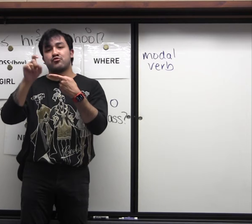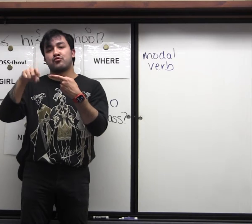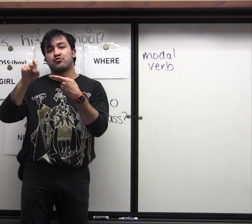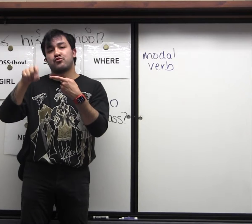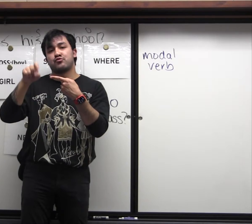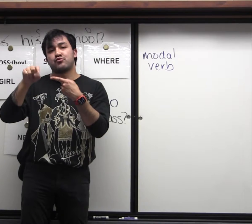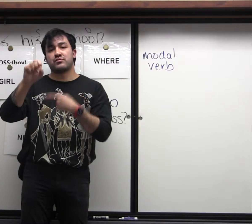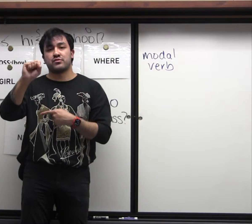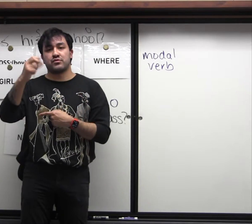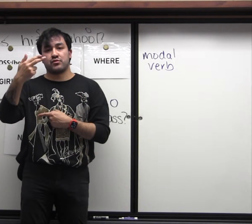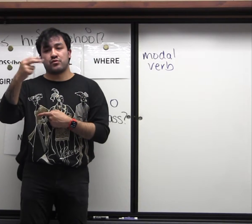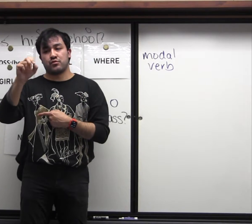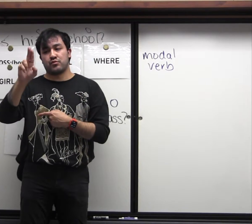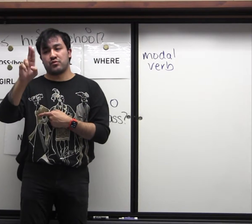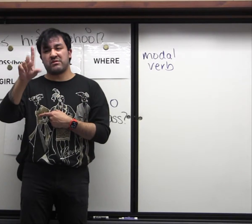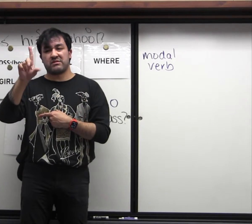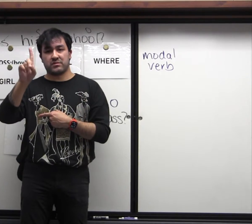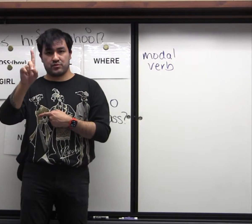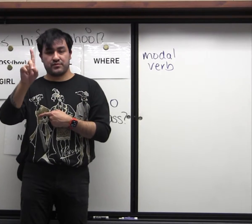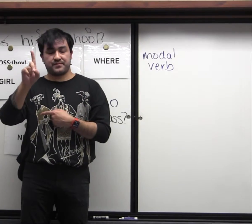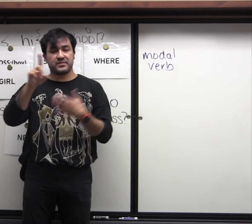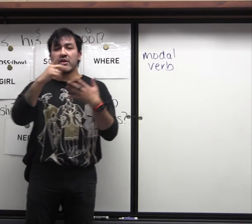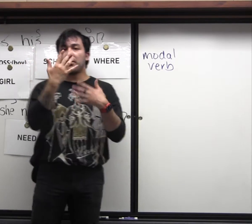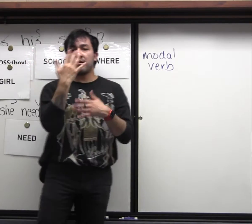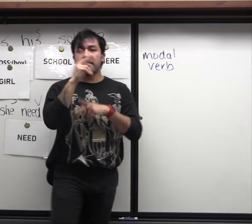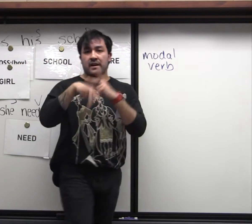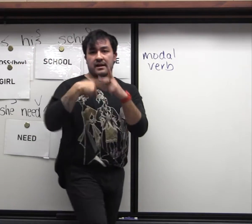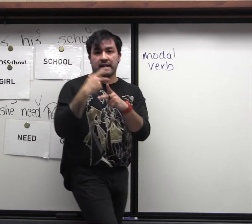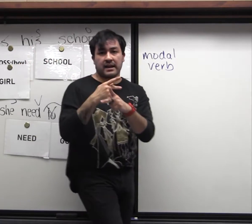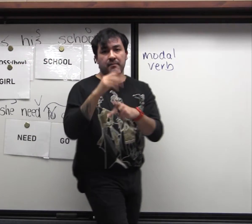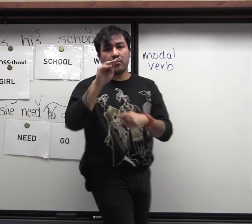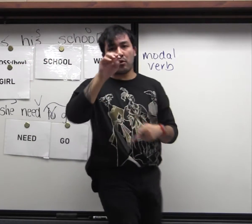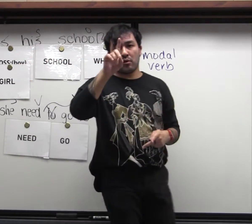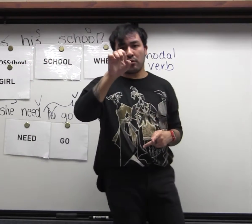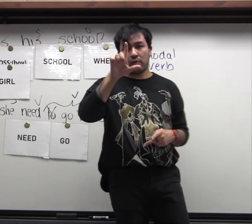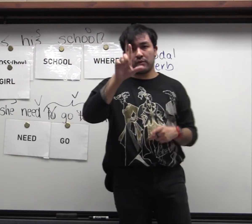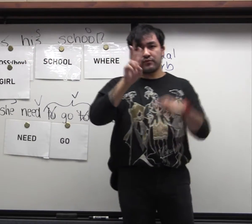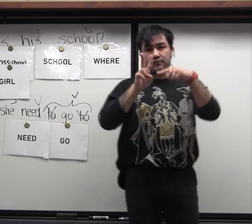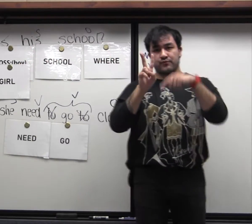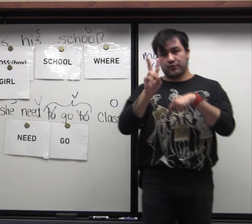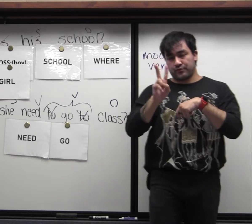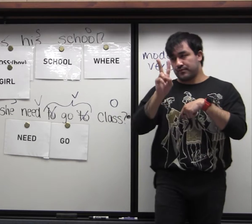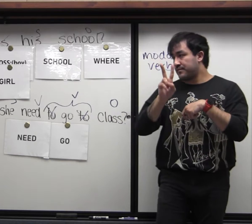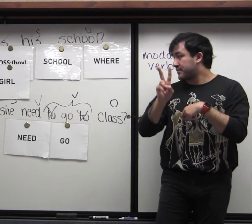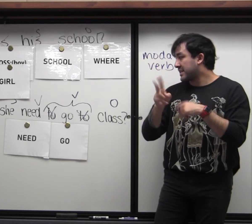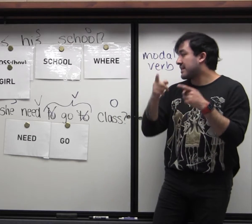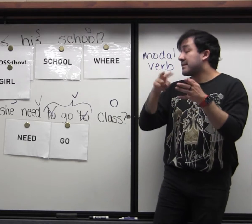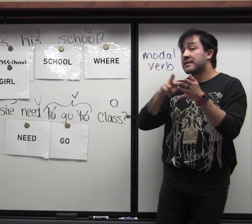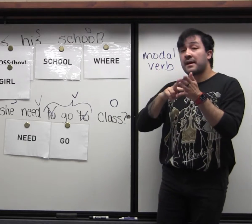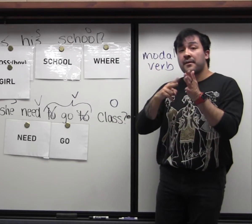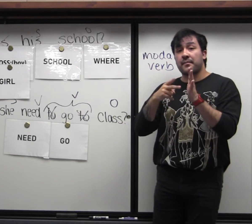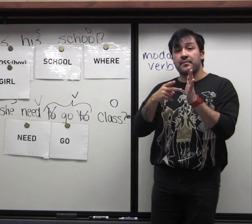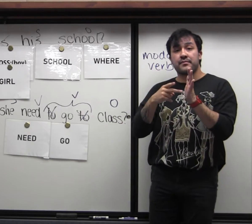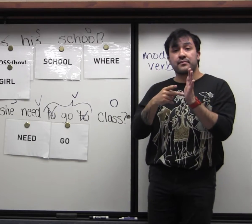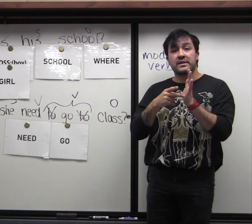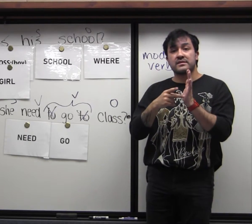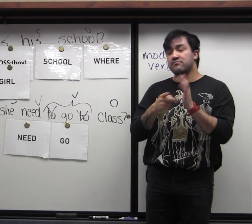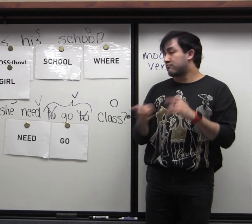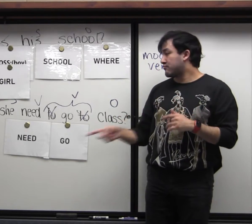that's such as should. So there are 5 types of modal verbs, and whenever you see